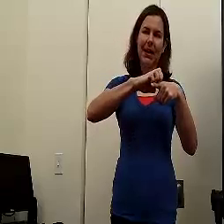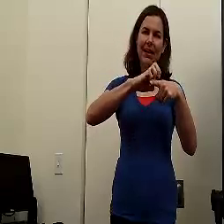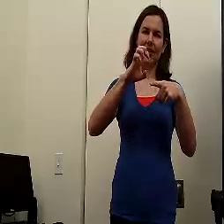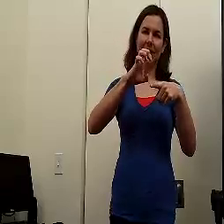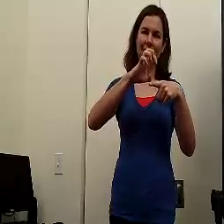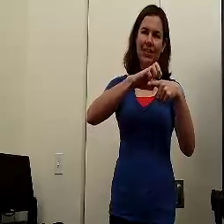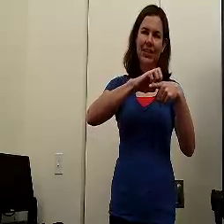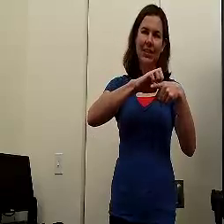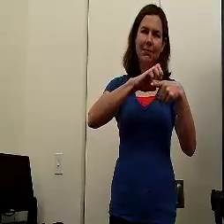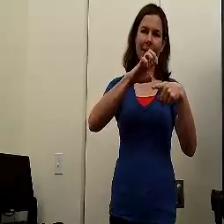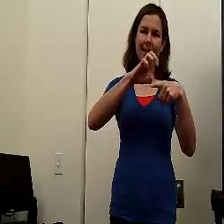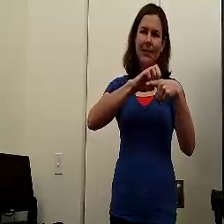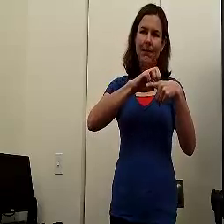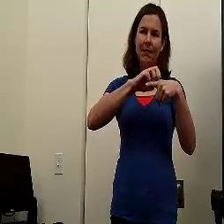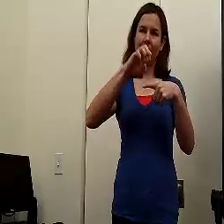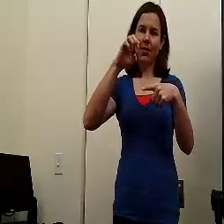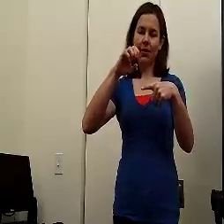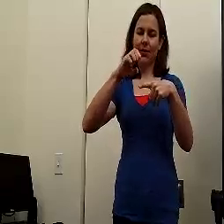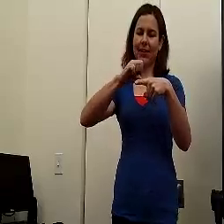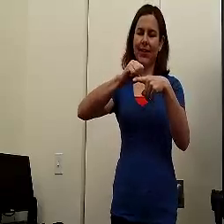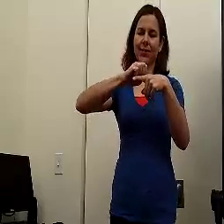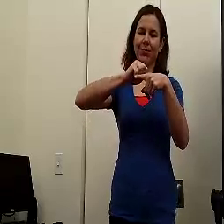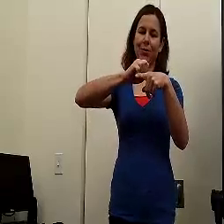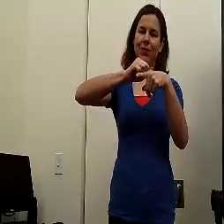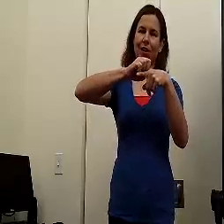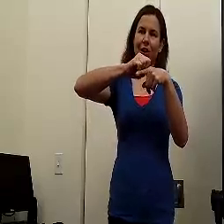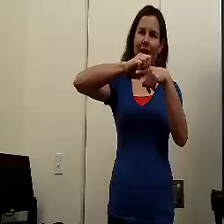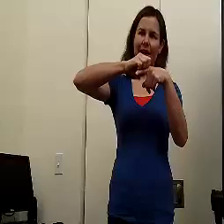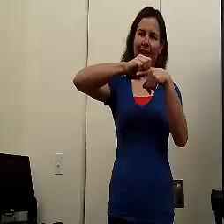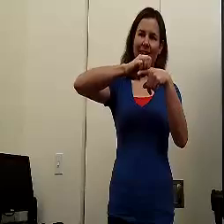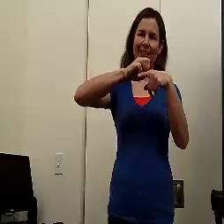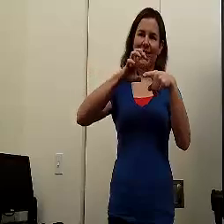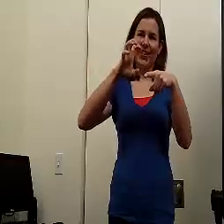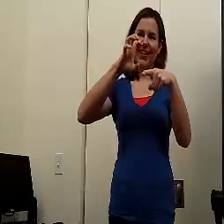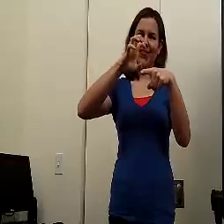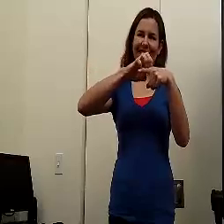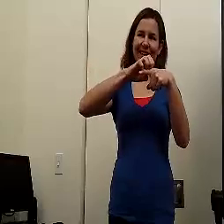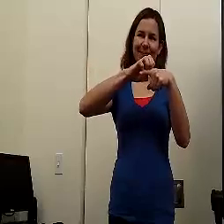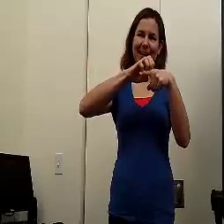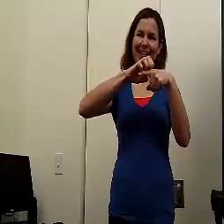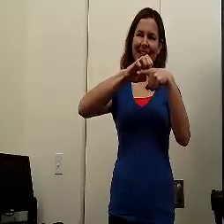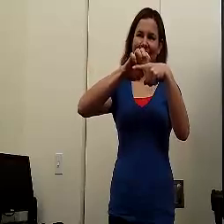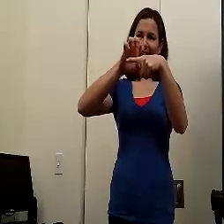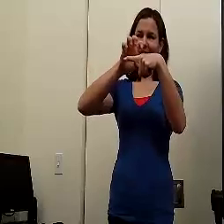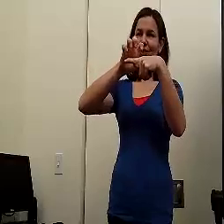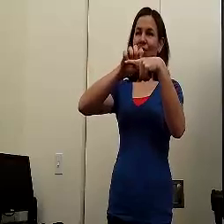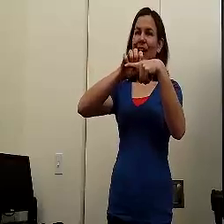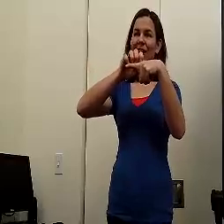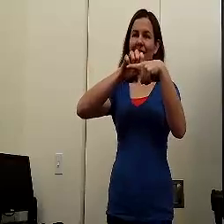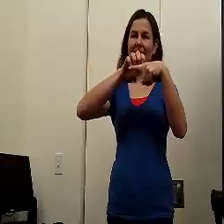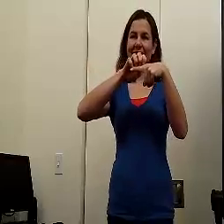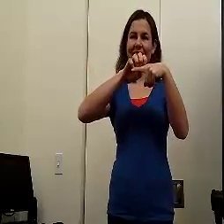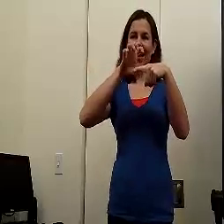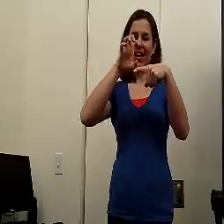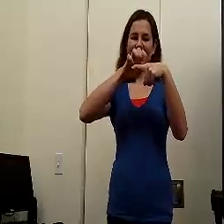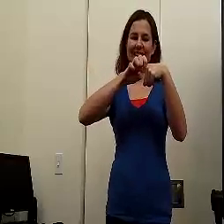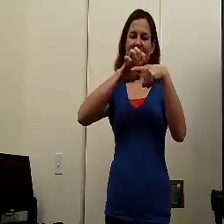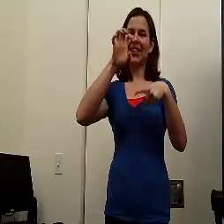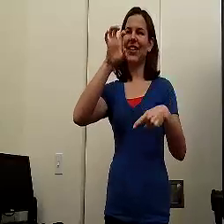it because it's your teeth. Bite. Chris was kind of doing more of a gnawing sort of Oh, thing. really? It's a bite. So Oh, it's your really? fingernails, yeah. So these